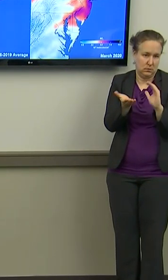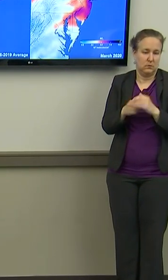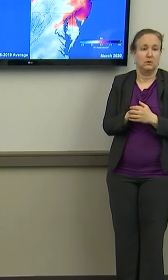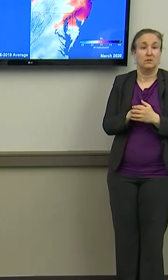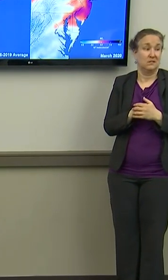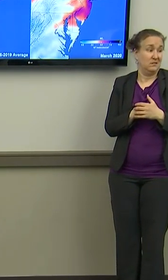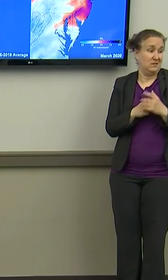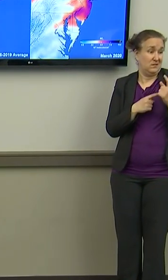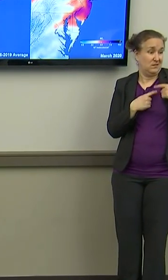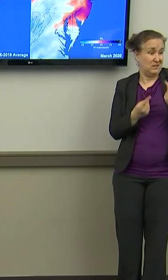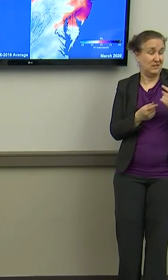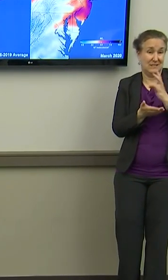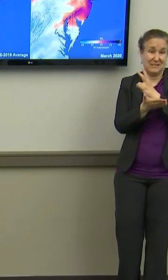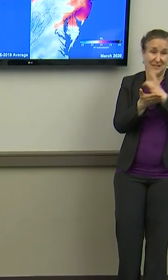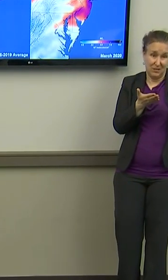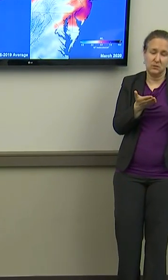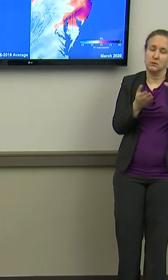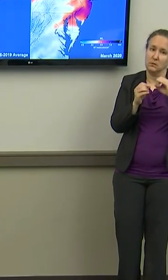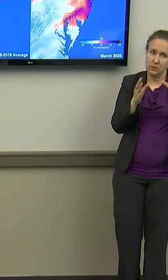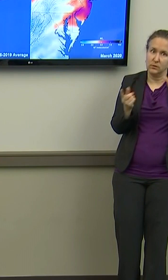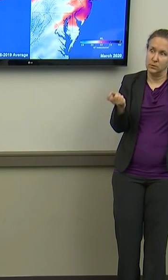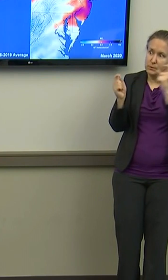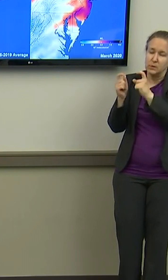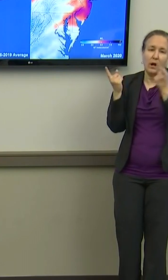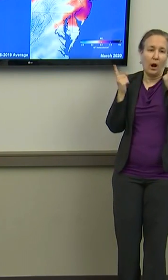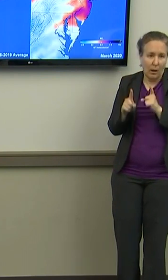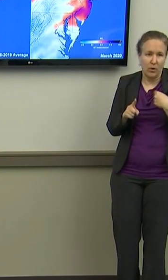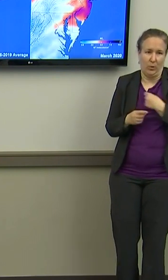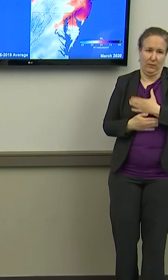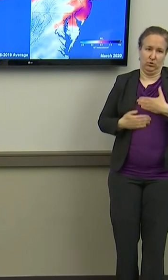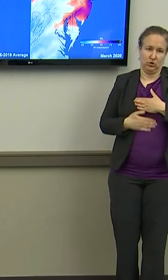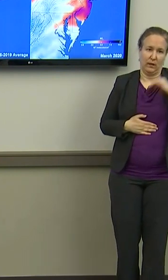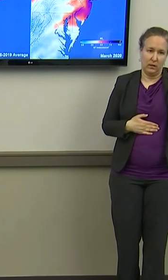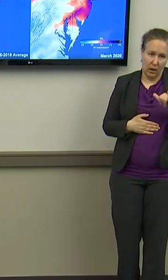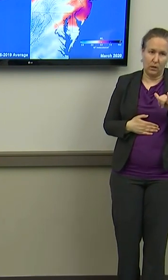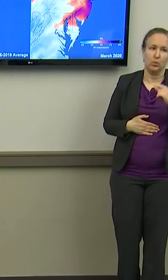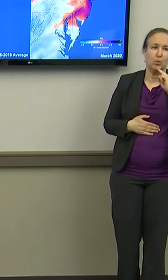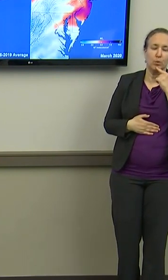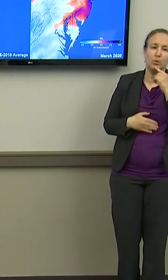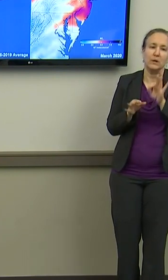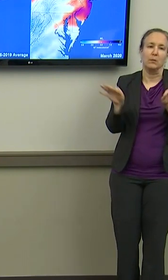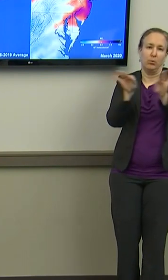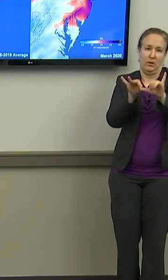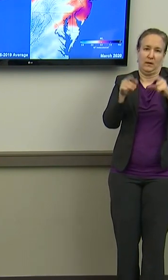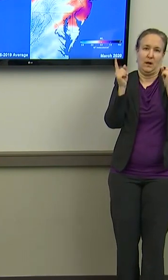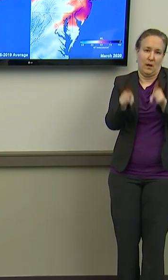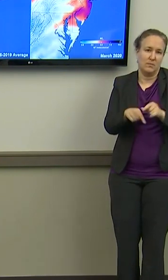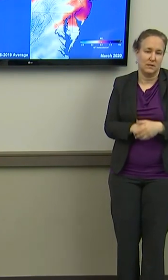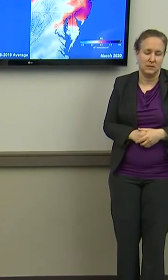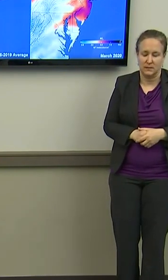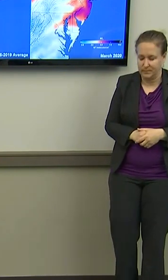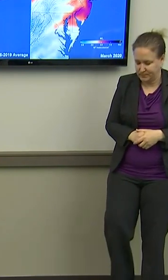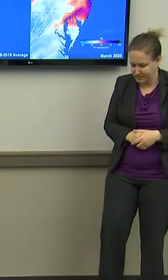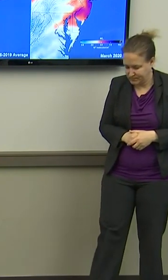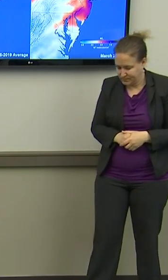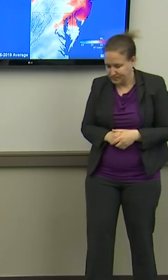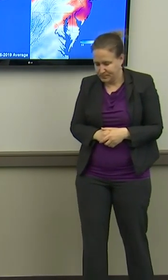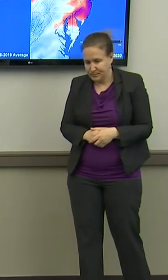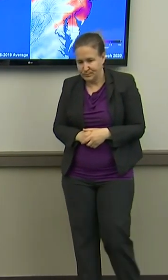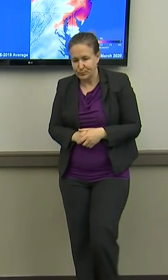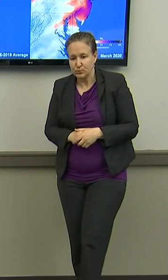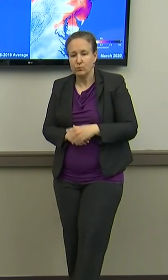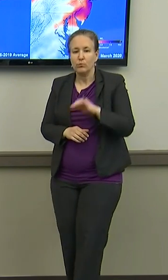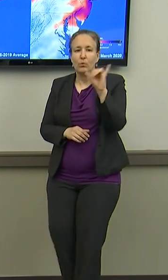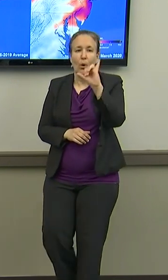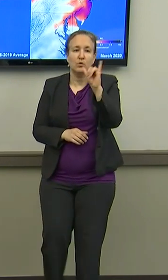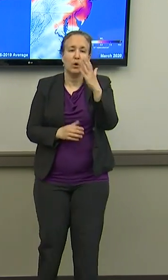the last 7 weeks. And we appreciate that they've happened. It's been critical that they've happened. And then I just want to give a